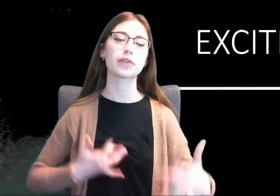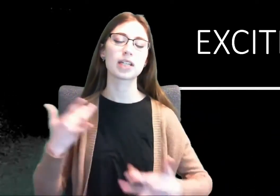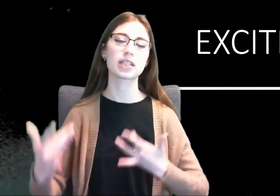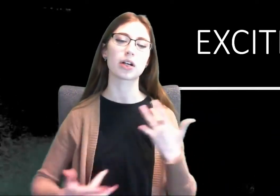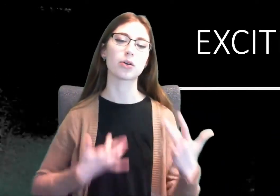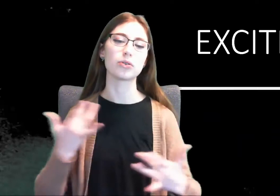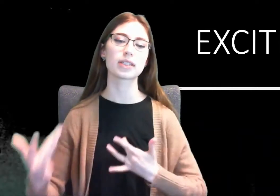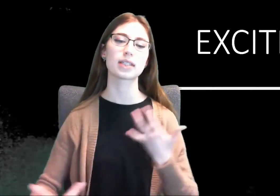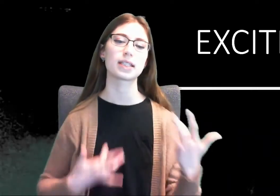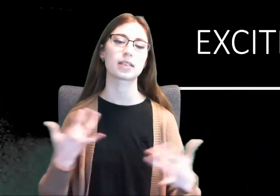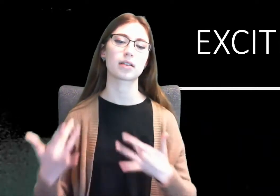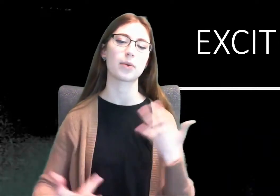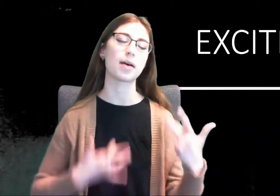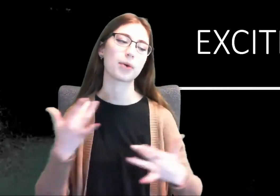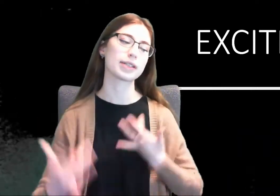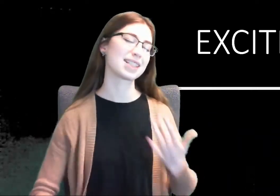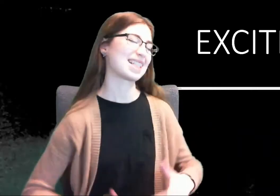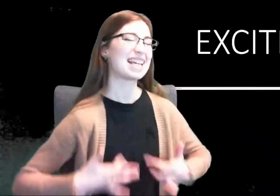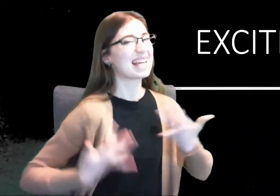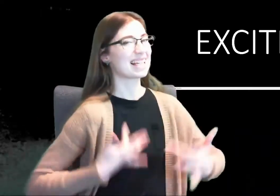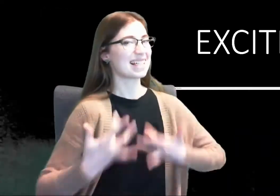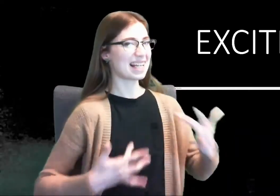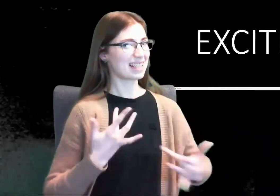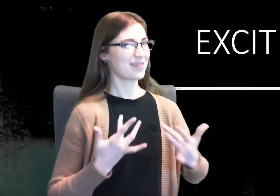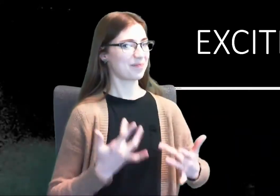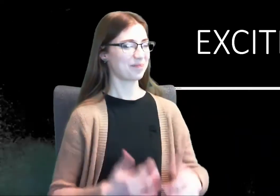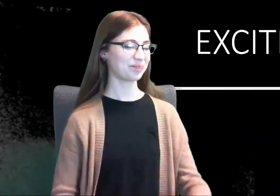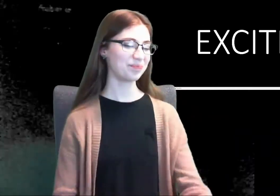in circles, going upwards. Excited.